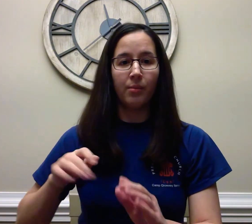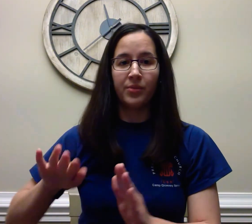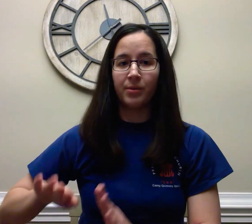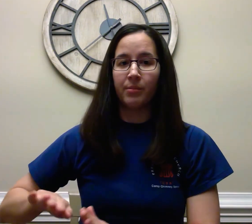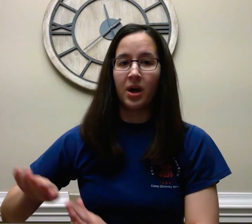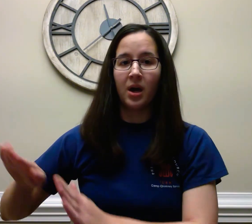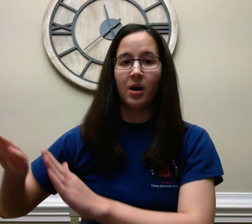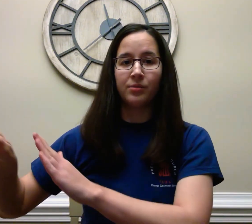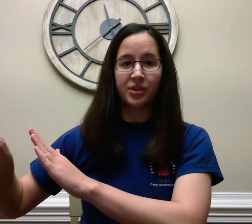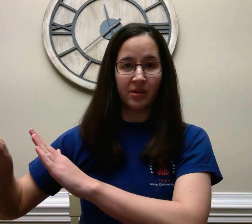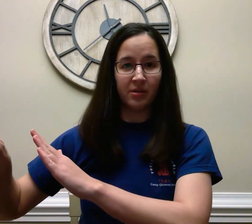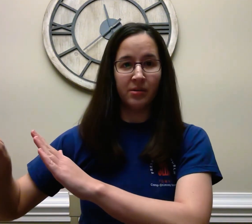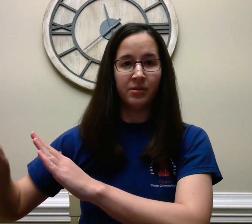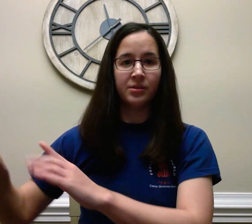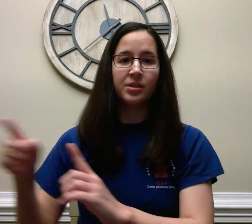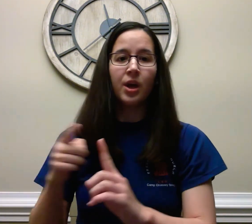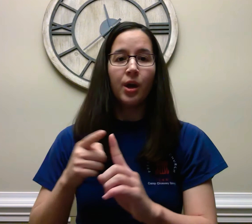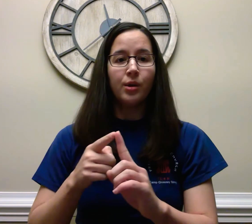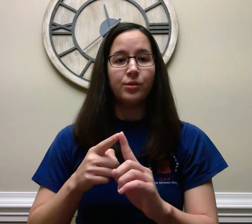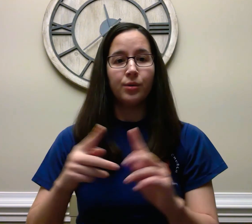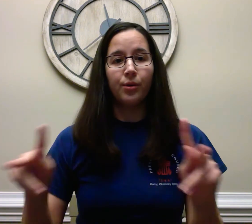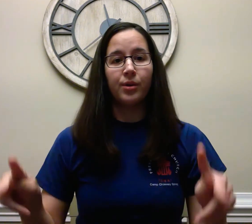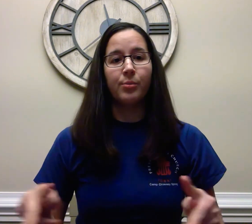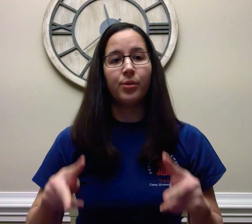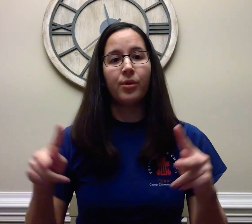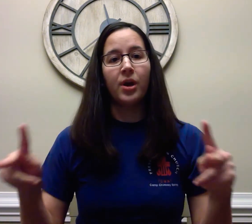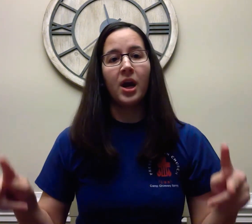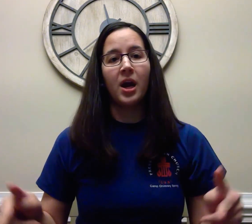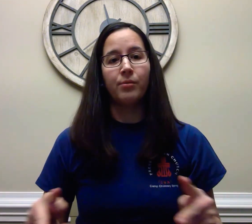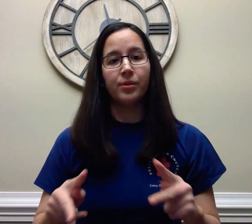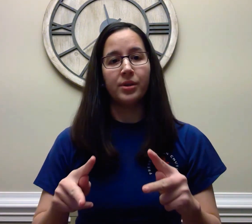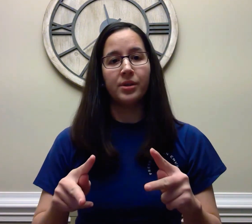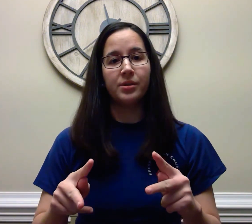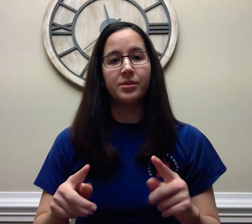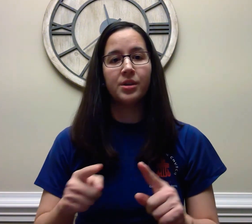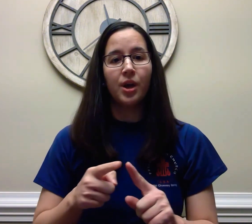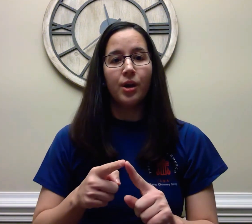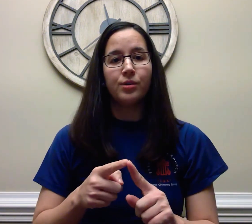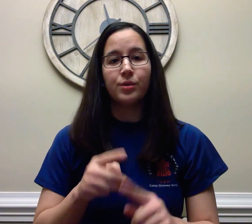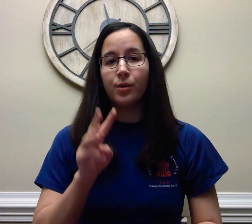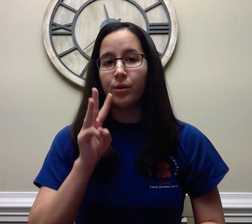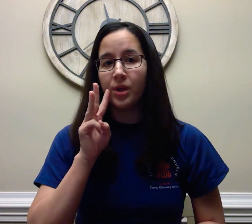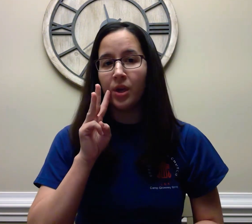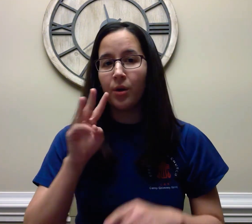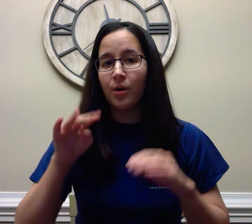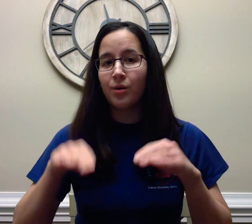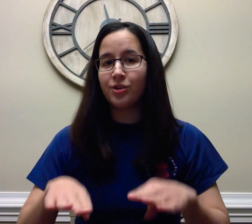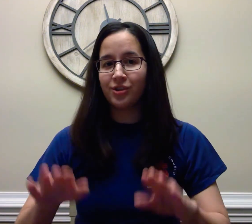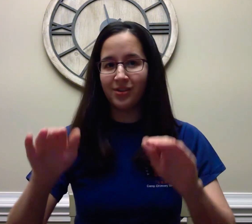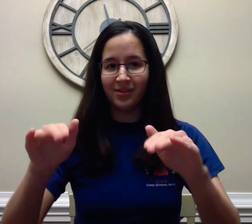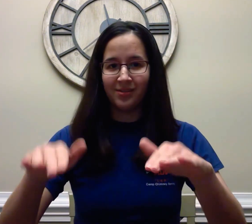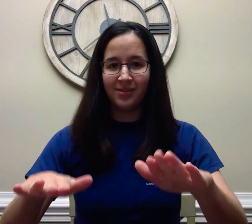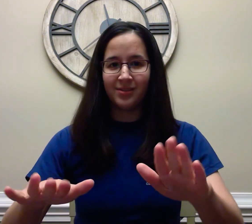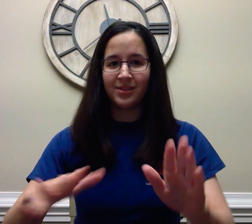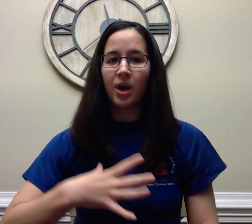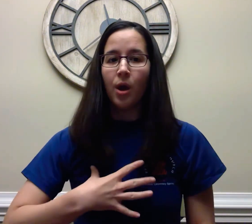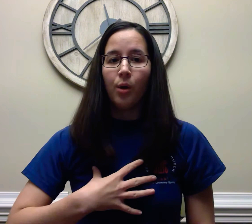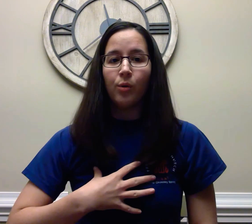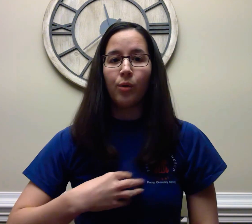the mountains to the prairies to the oceans